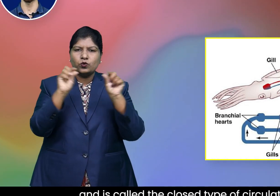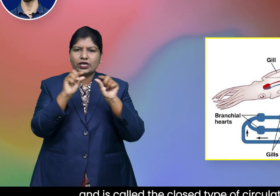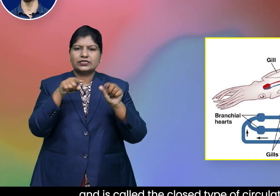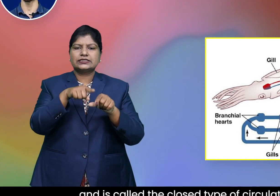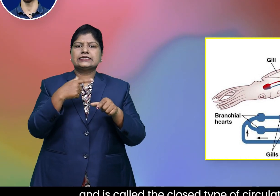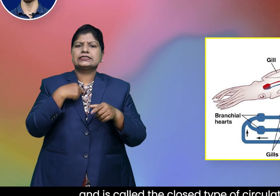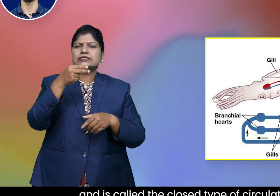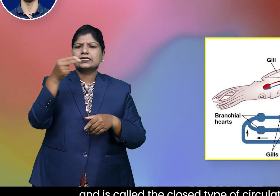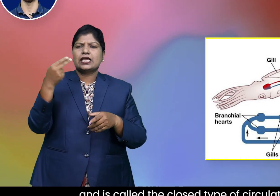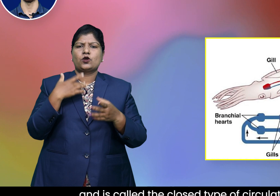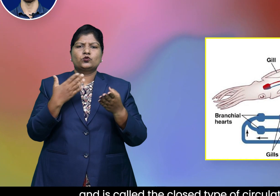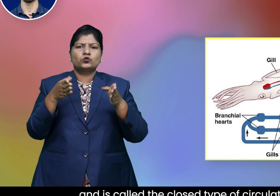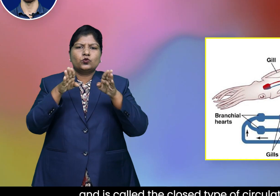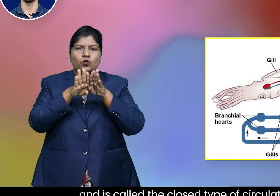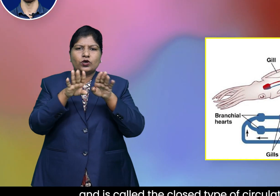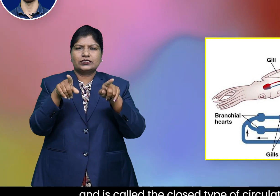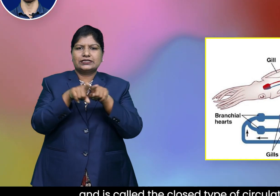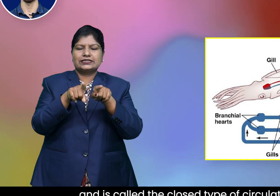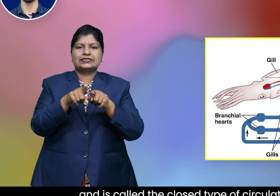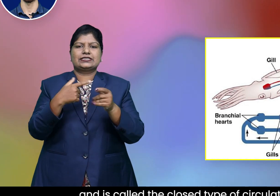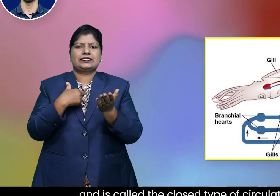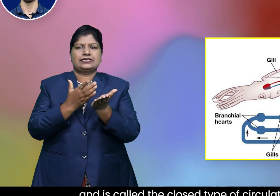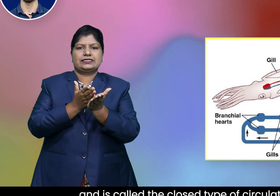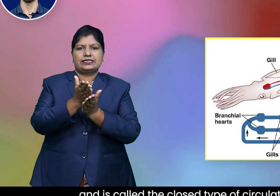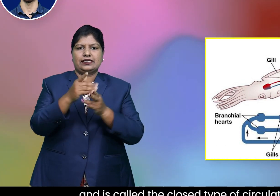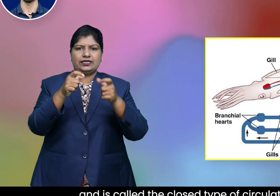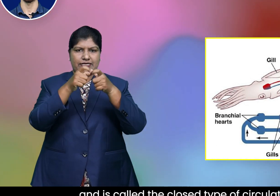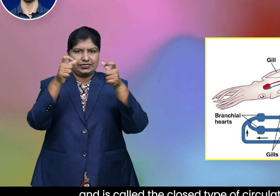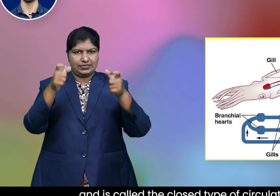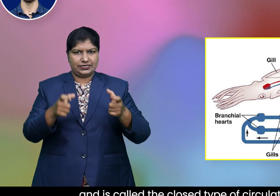of circulatory system.